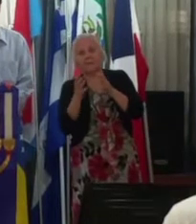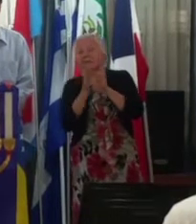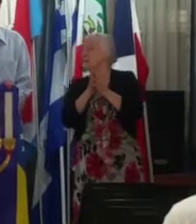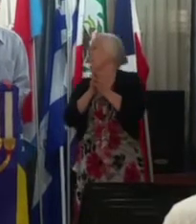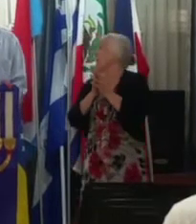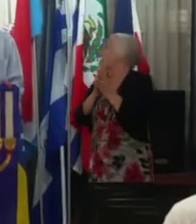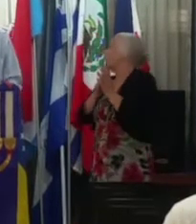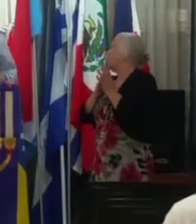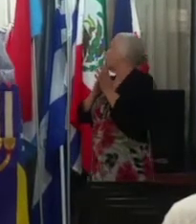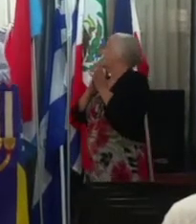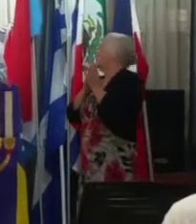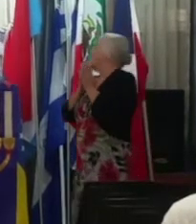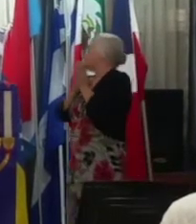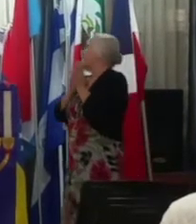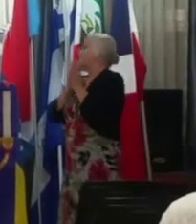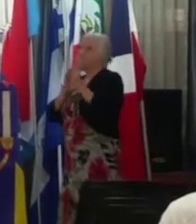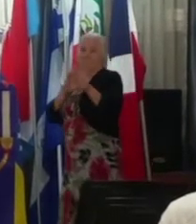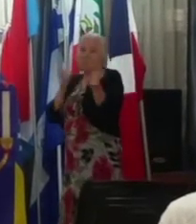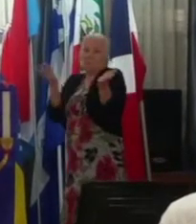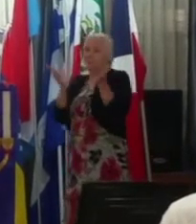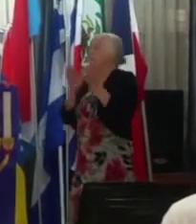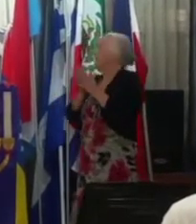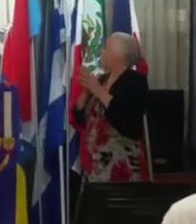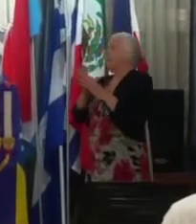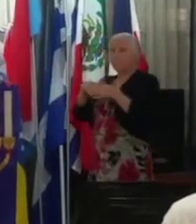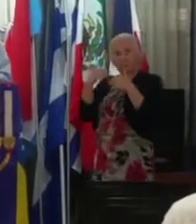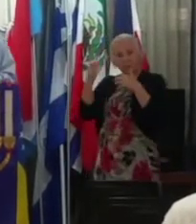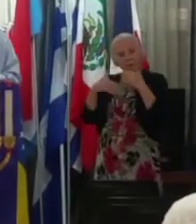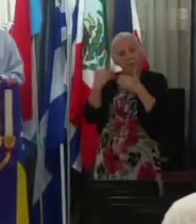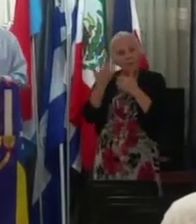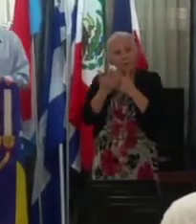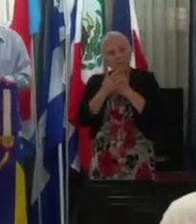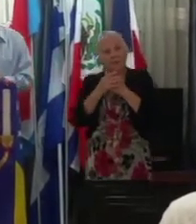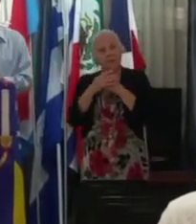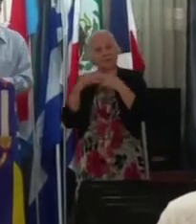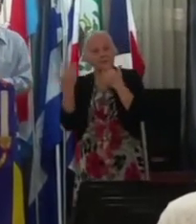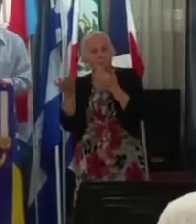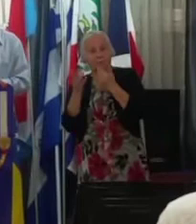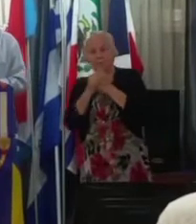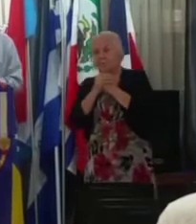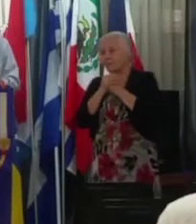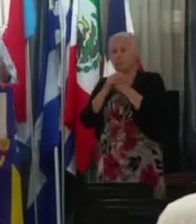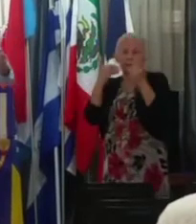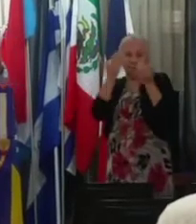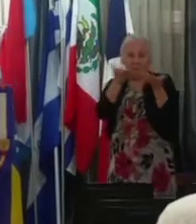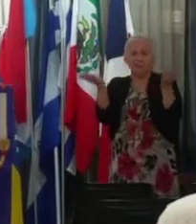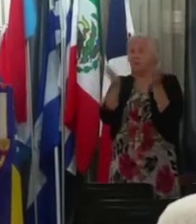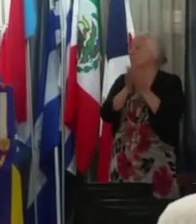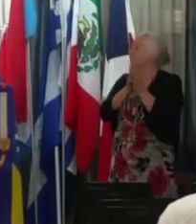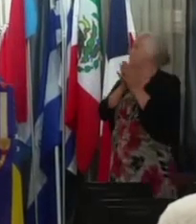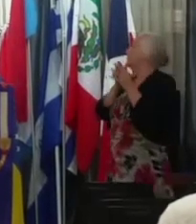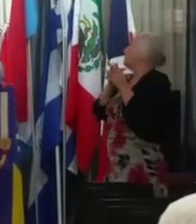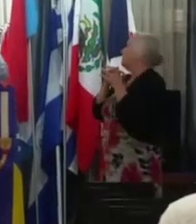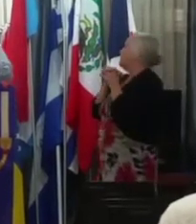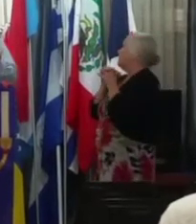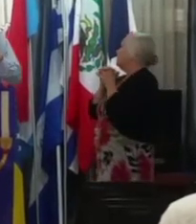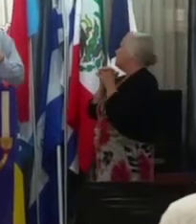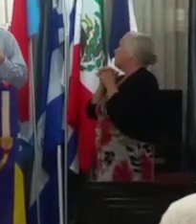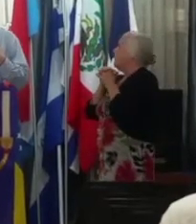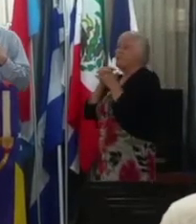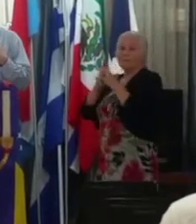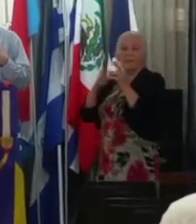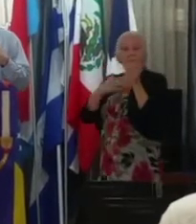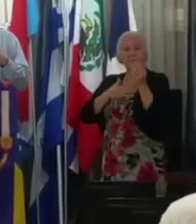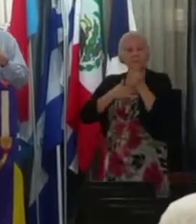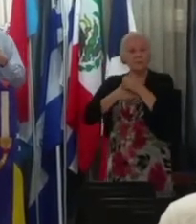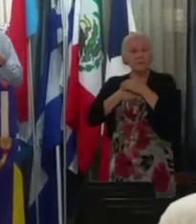una clase que se llamaba. And while I was listening to the instructor, y mientras yo escuchaba el instructor o el maestro, Holy Spirit spoke